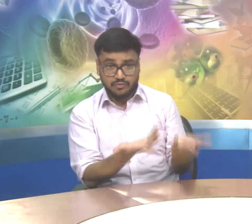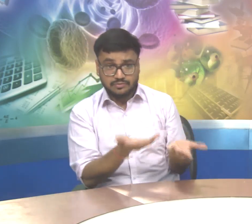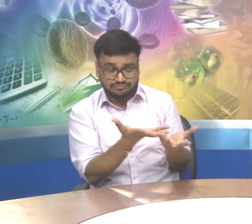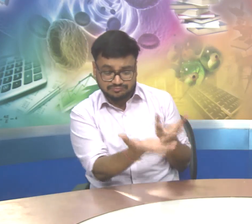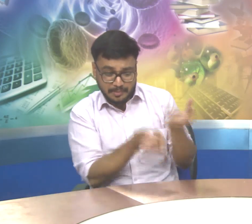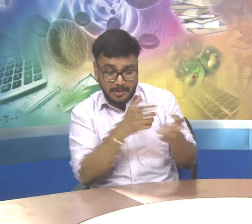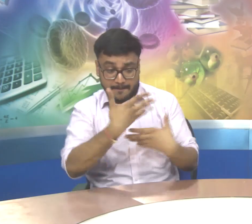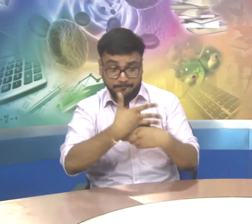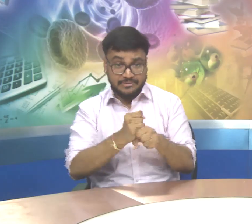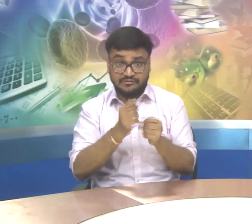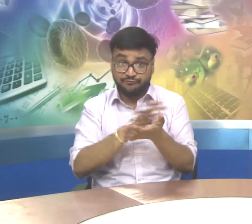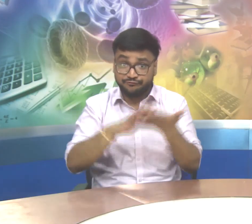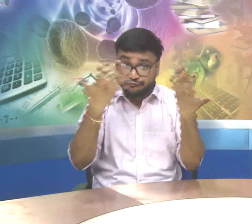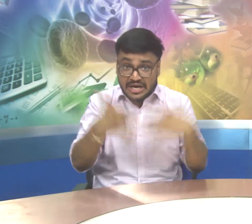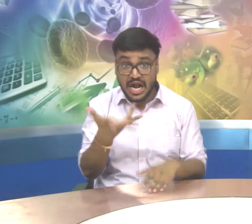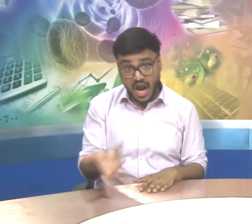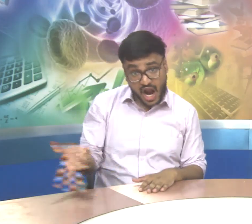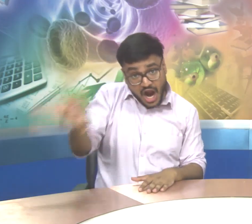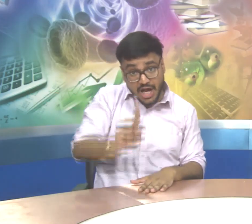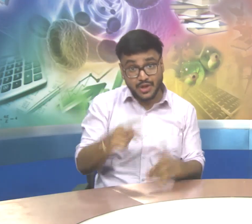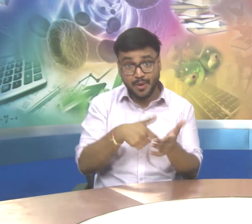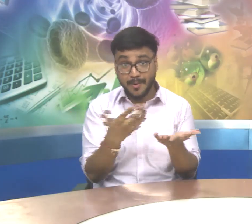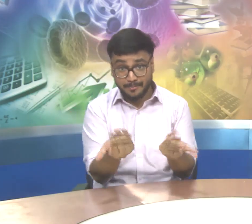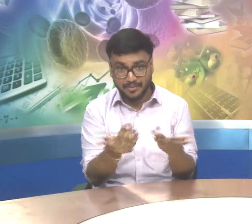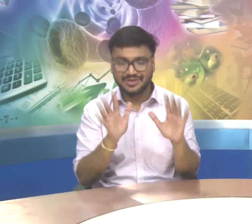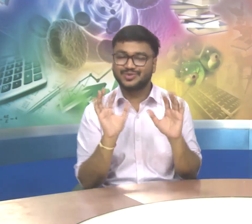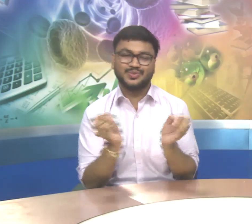It is a non-renewable resources.